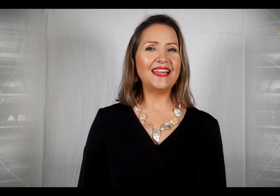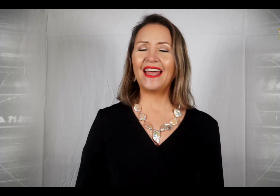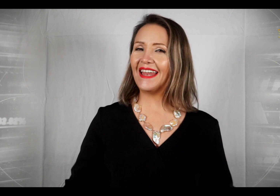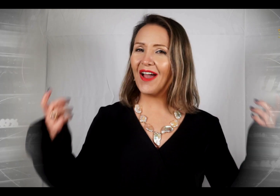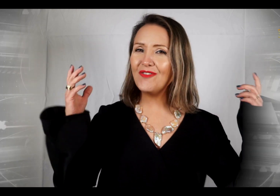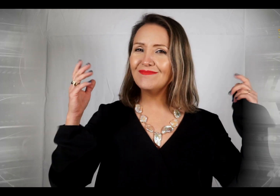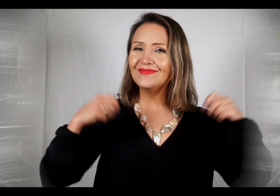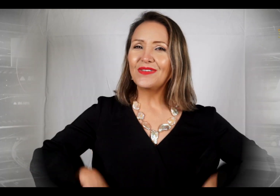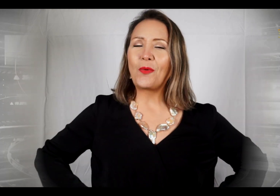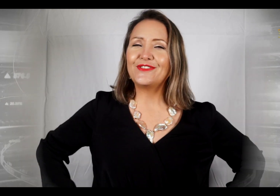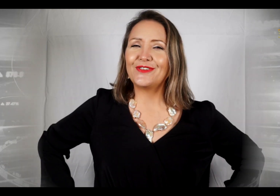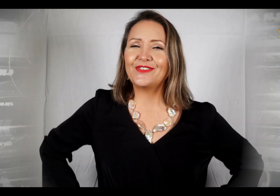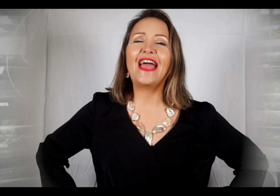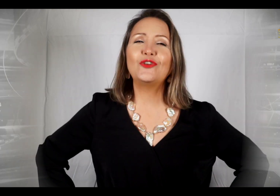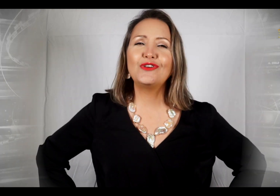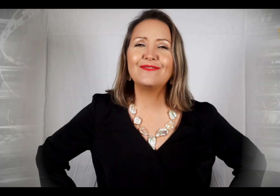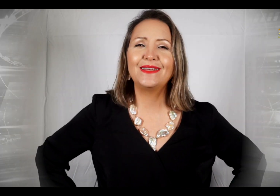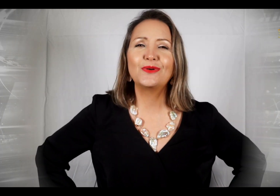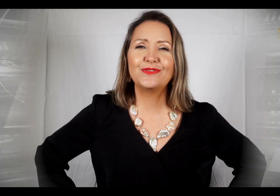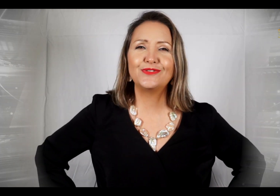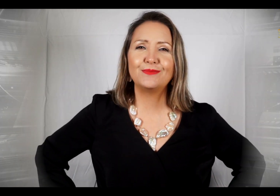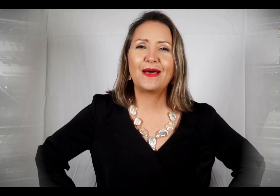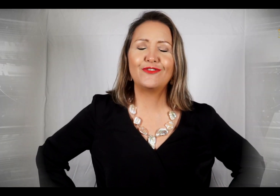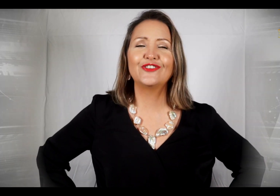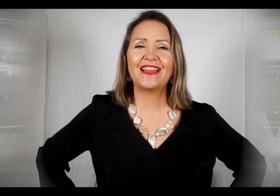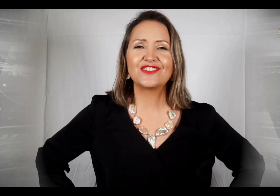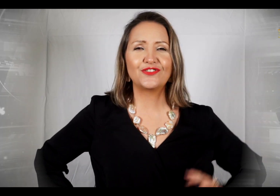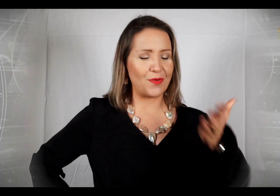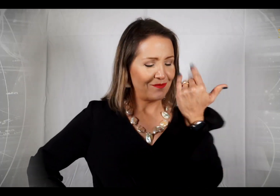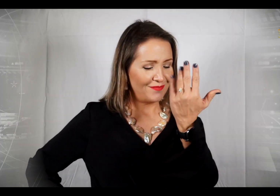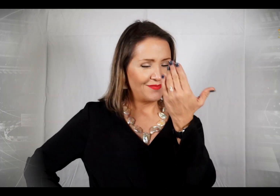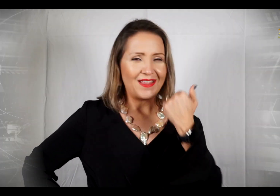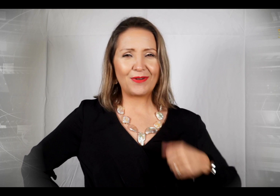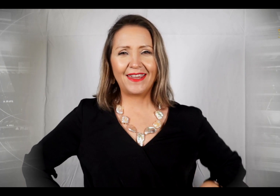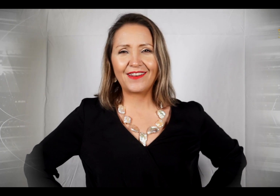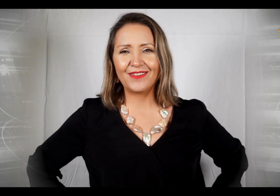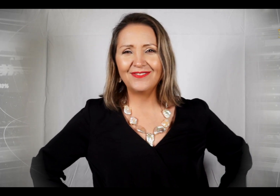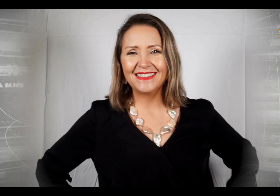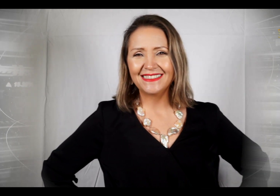And now, questions. I know you have many questions about false lashes, so I want to hear them.